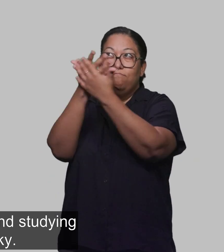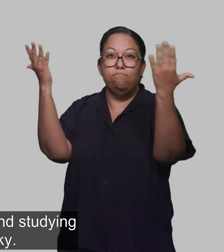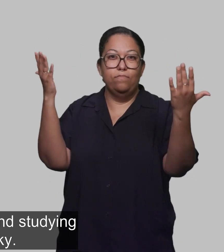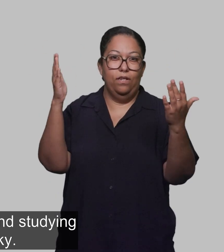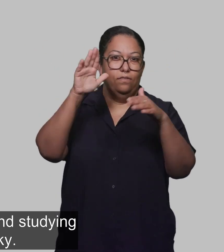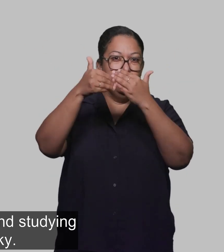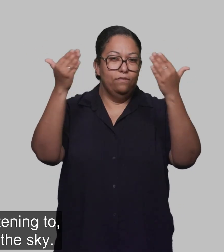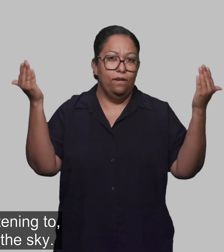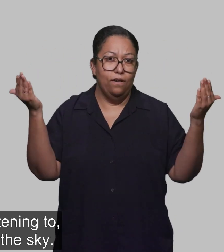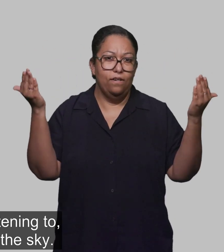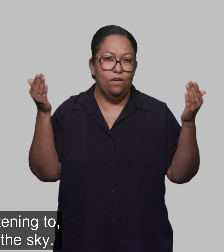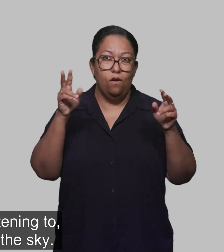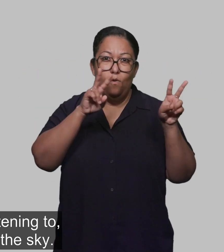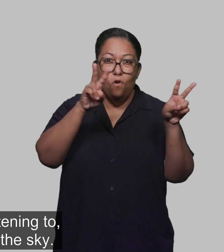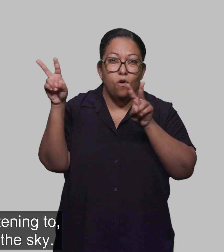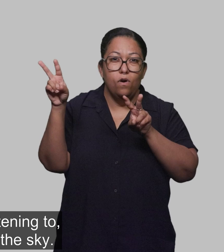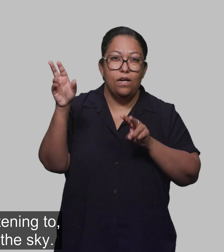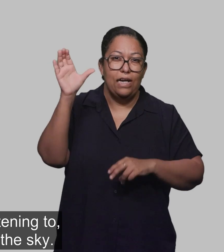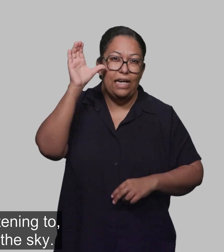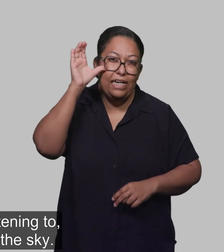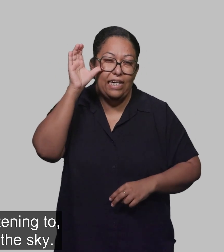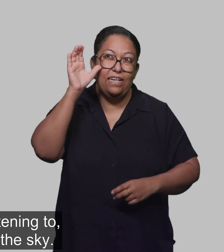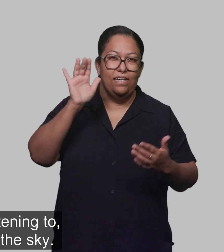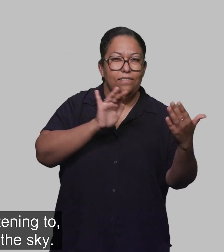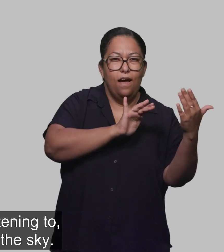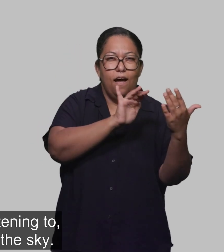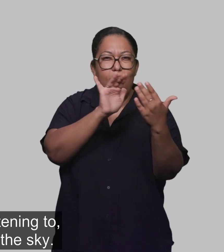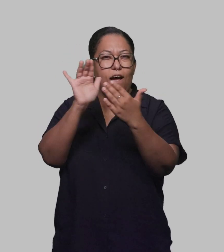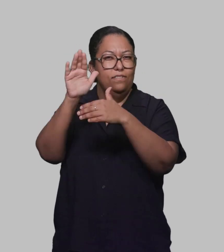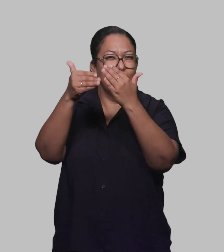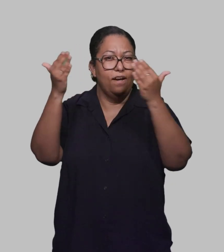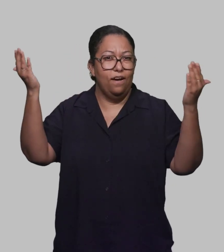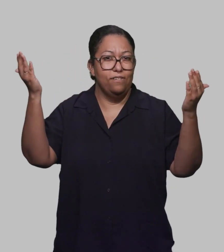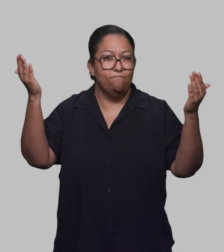studying at the sky. Looking at, listen to, and studying the sky.